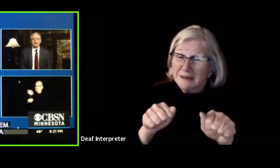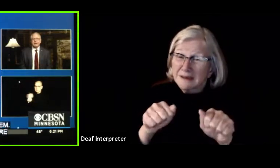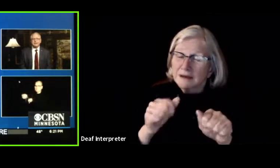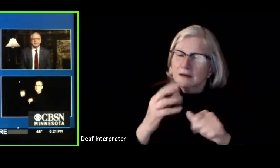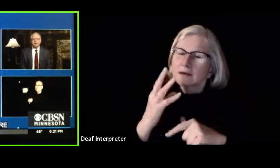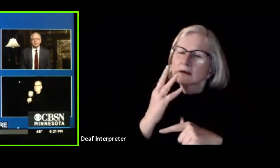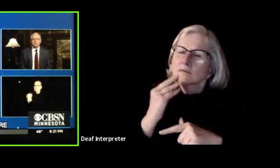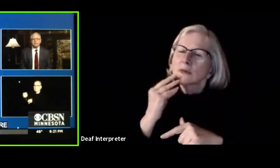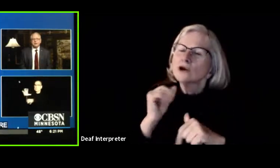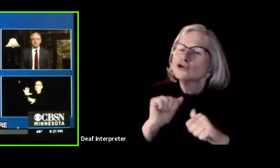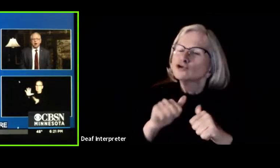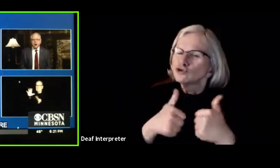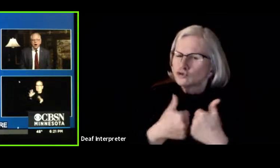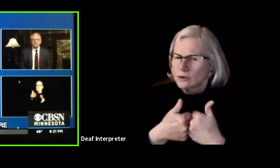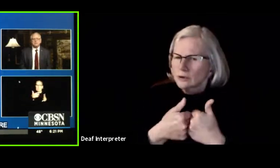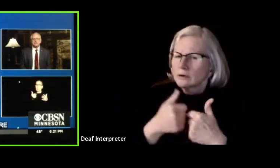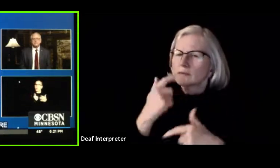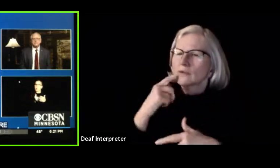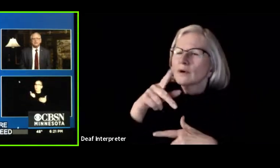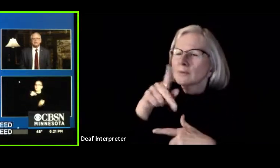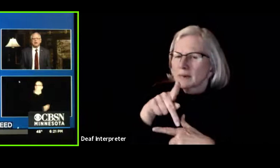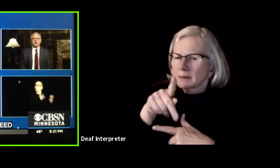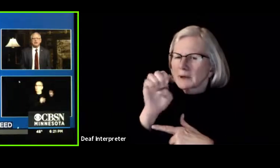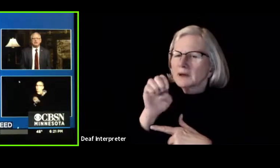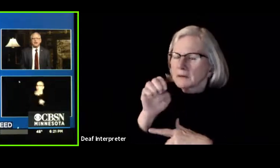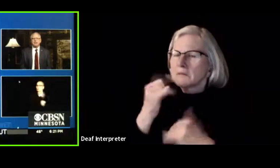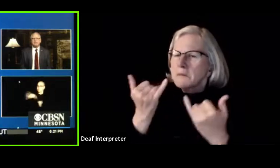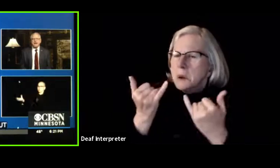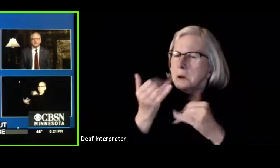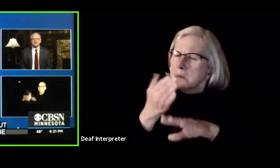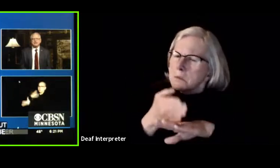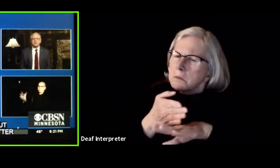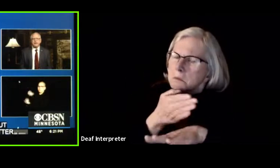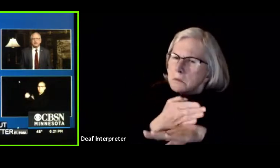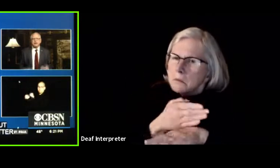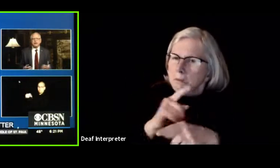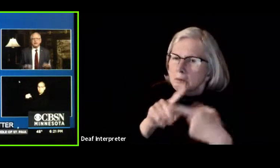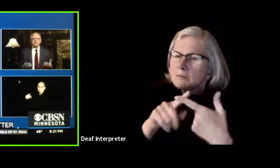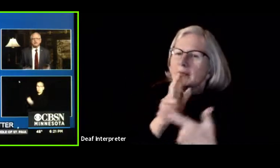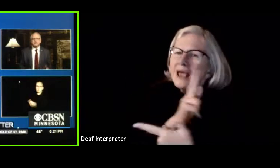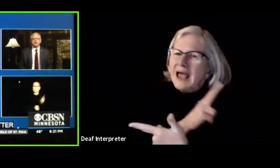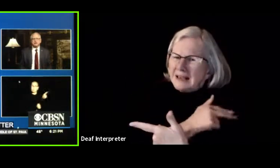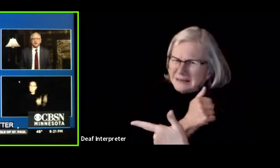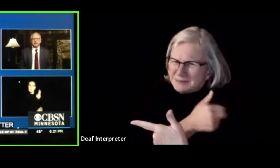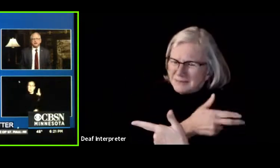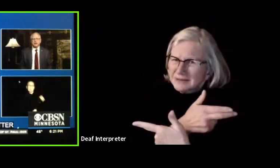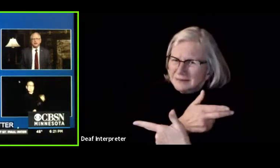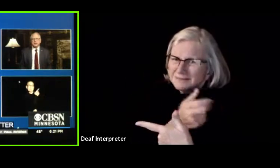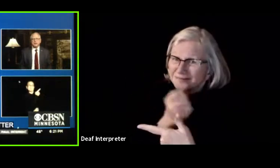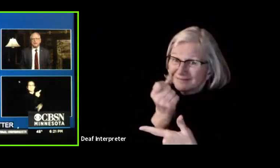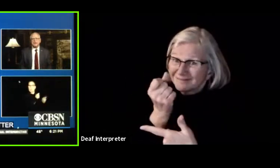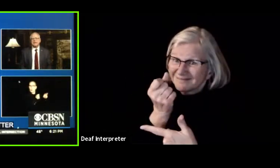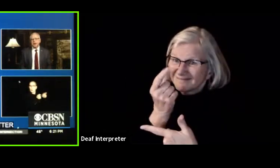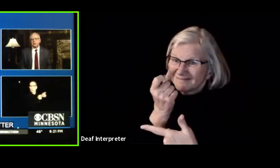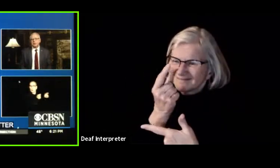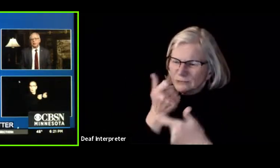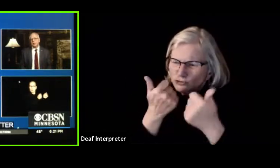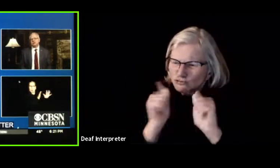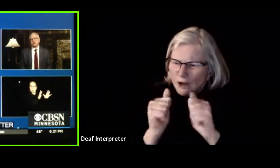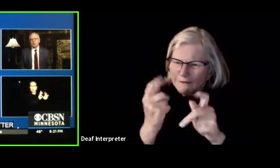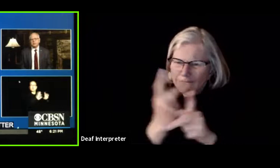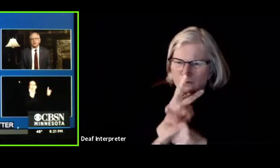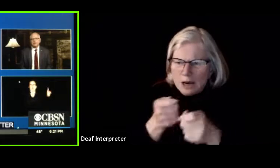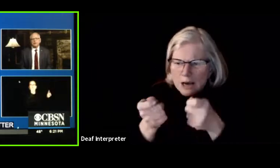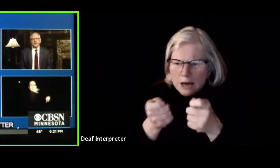at it and it's there. Our hospitals have been able to understand and manage their demand and create surge capacity. We can double and